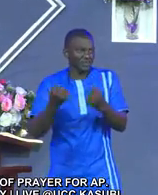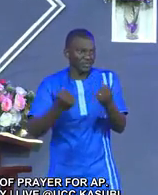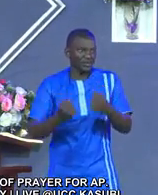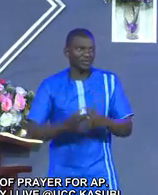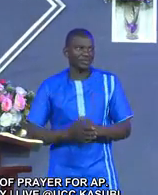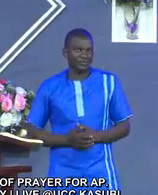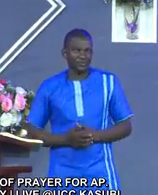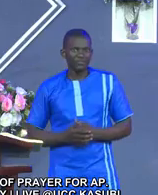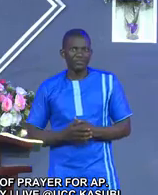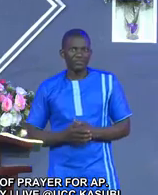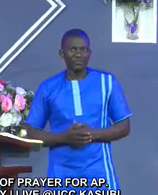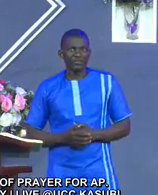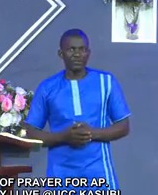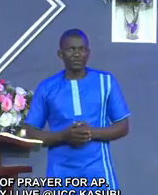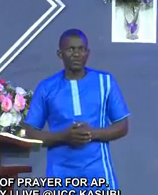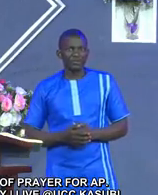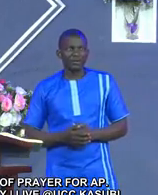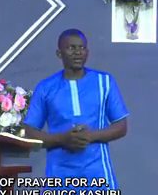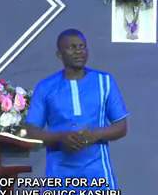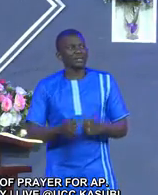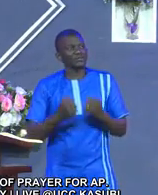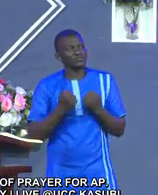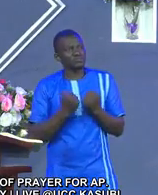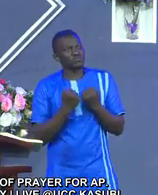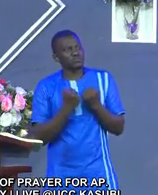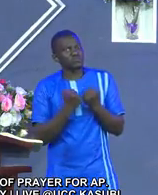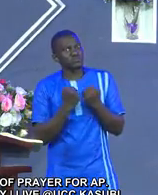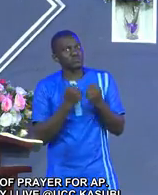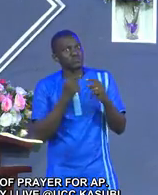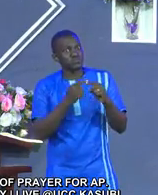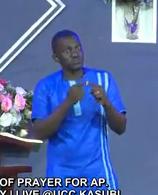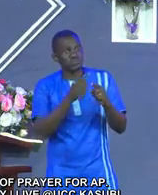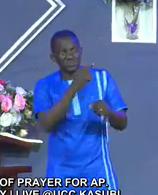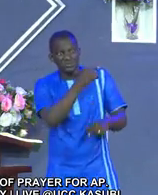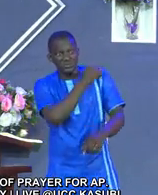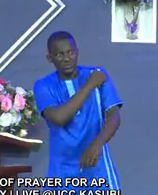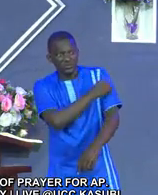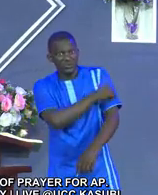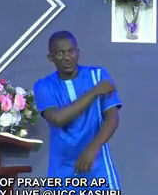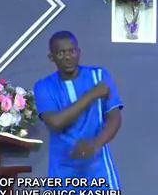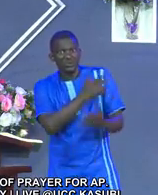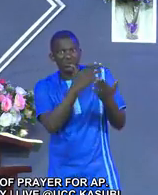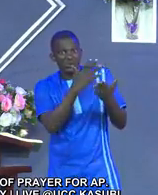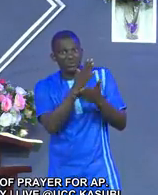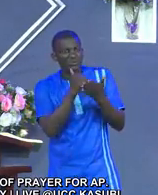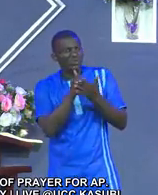the car. And I drove to Mulago. Good